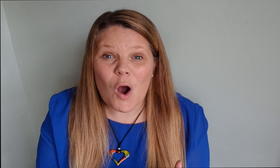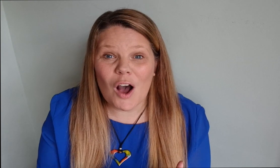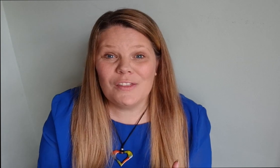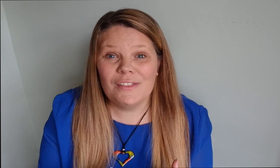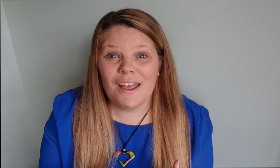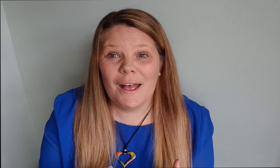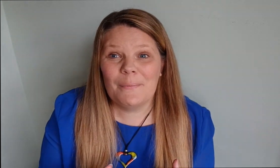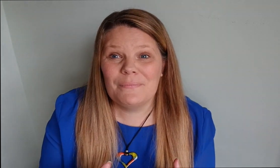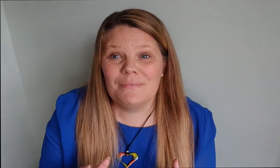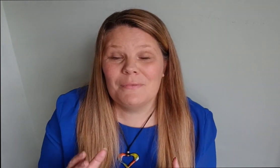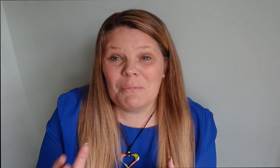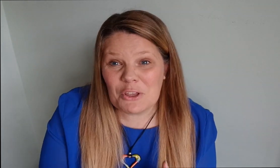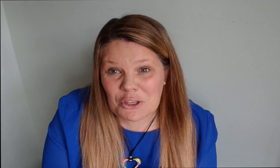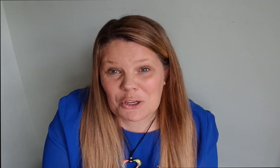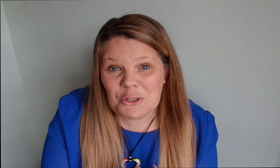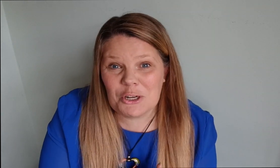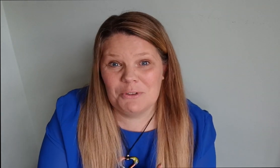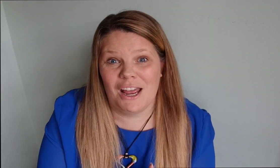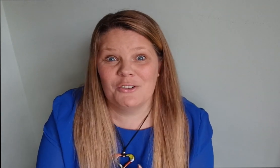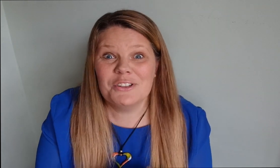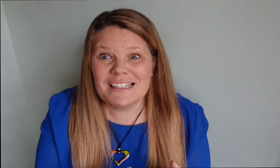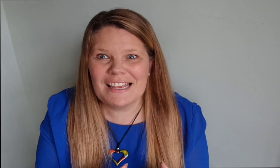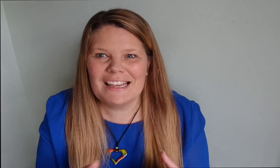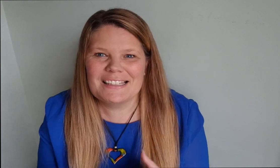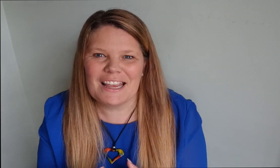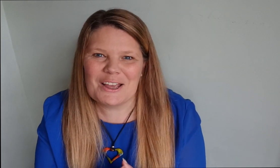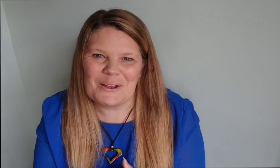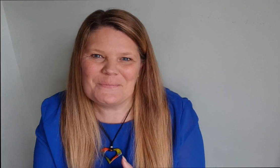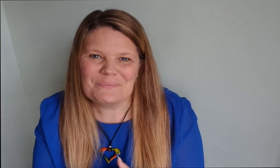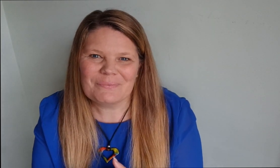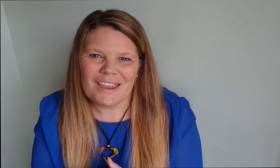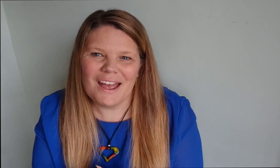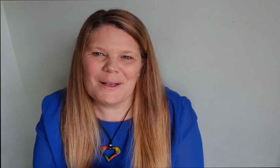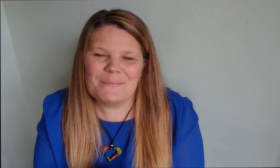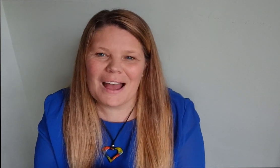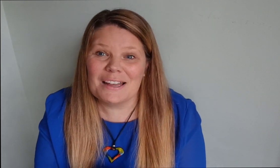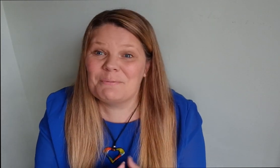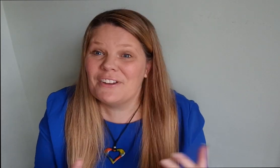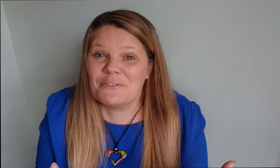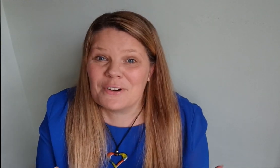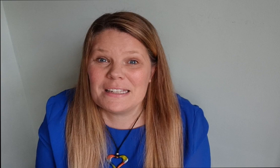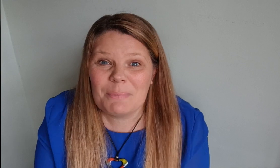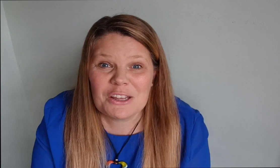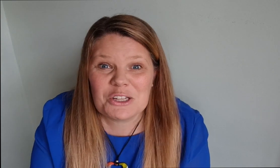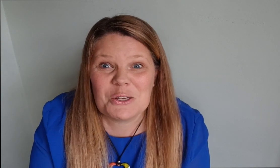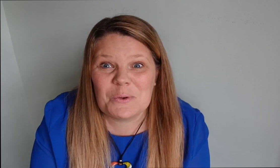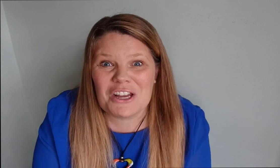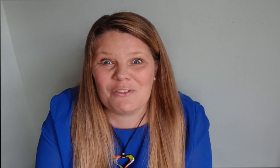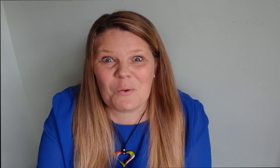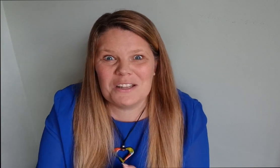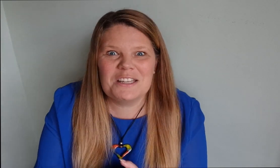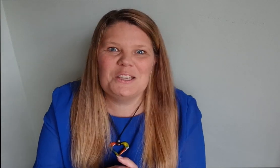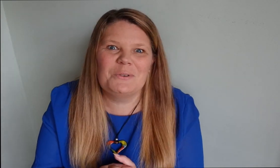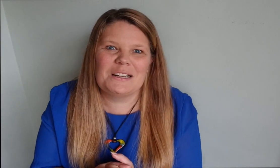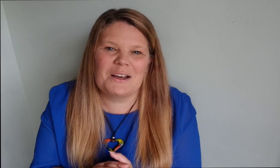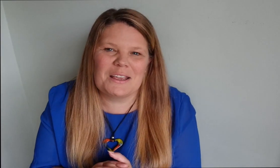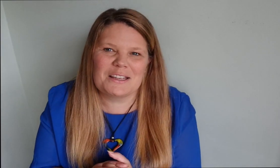on the YouTube channel Singing Senko. And feel free to pick and choose whichever ones that you would like to